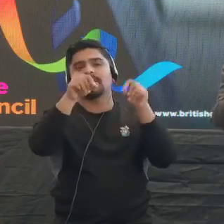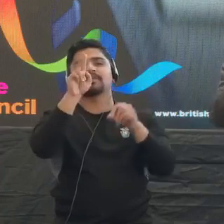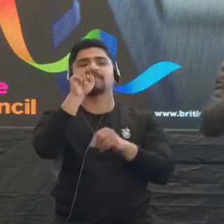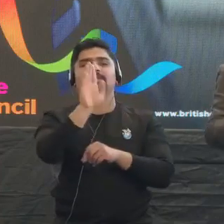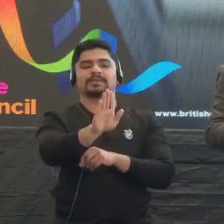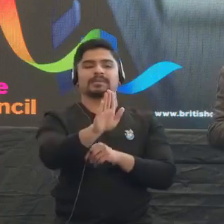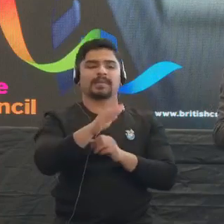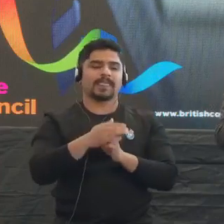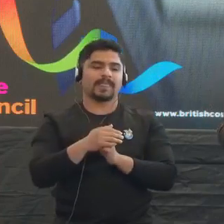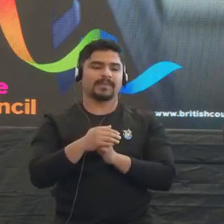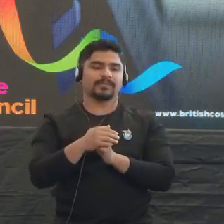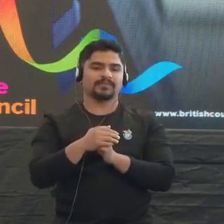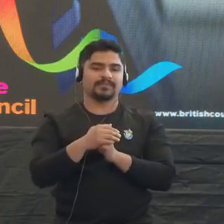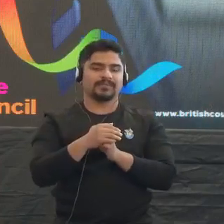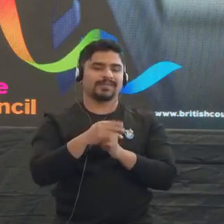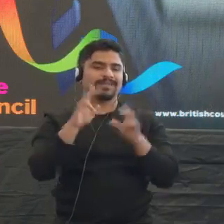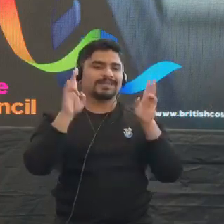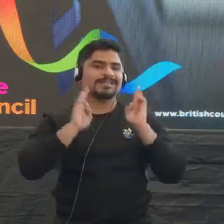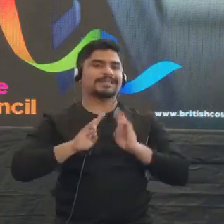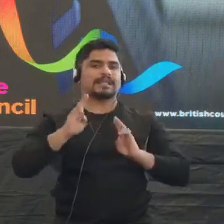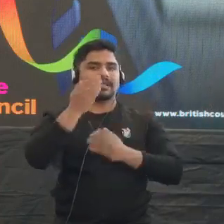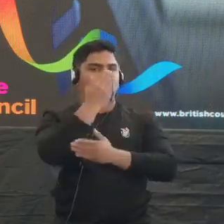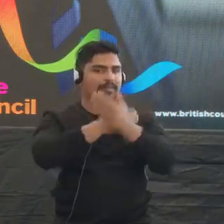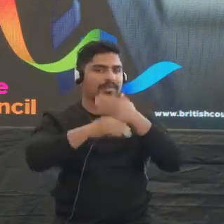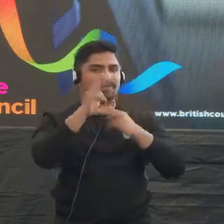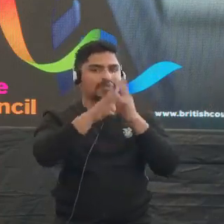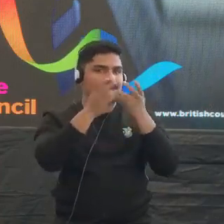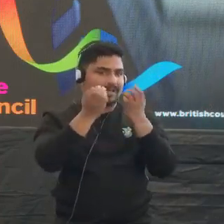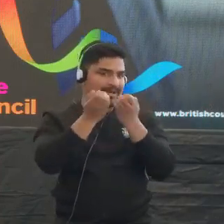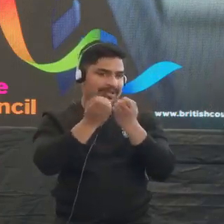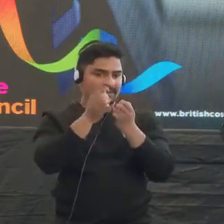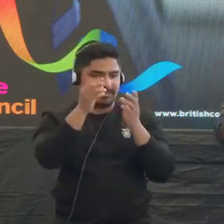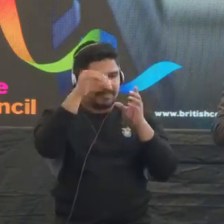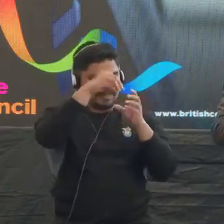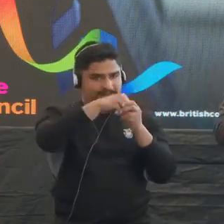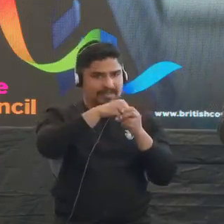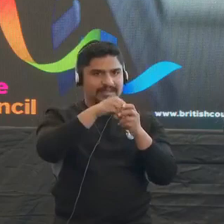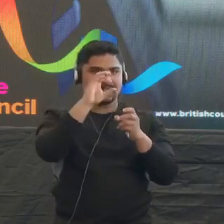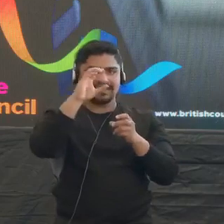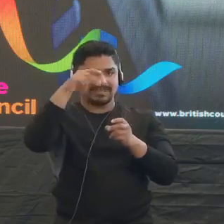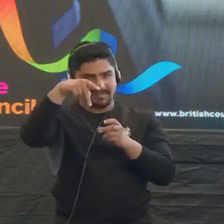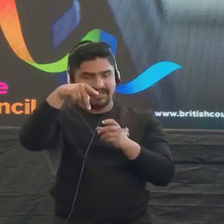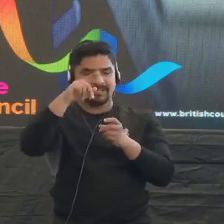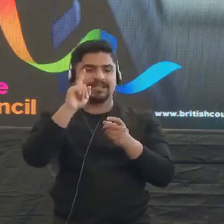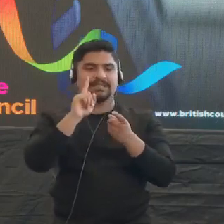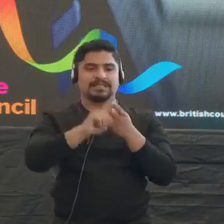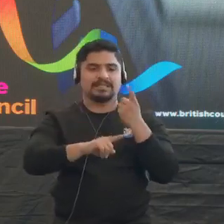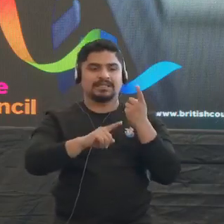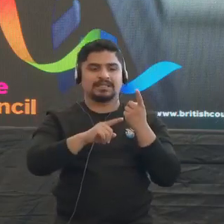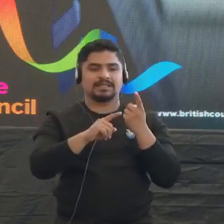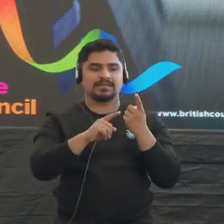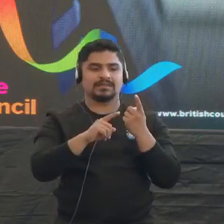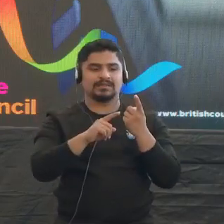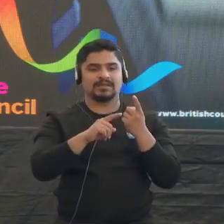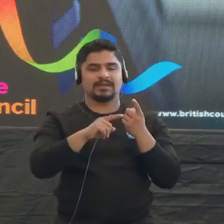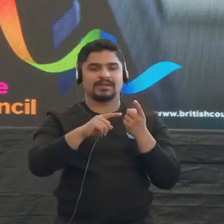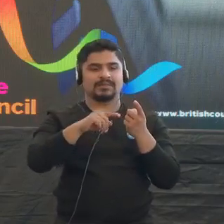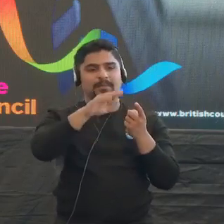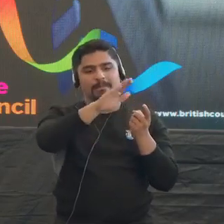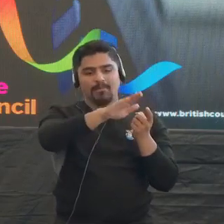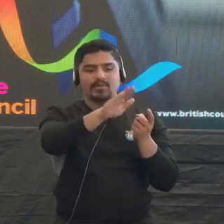So physical disability include cerebral palsy. Dwarfism is not included